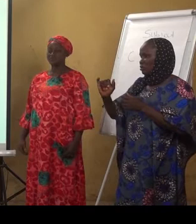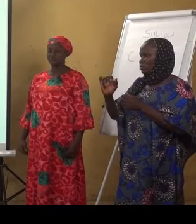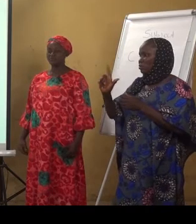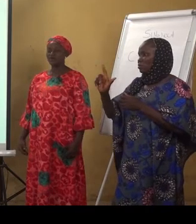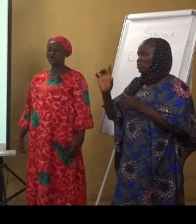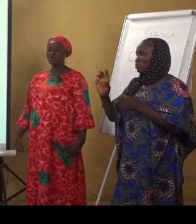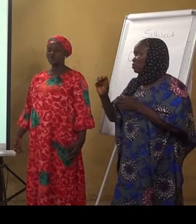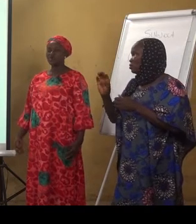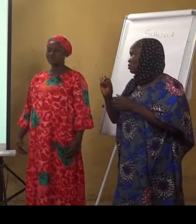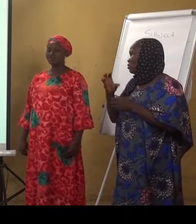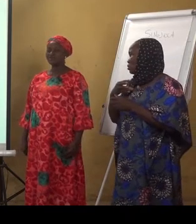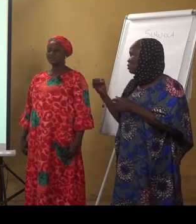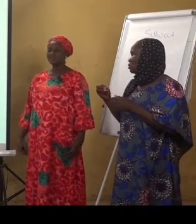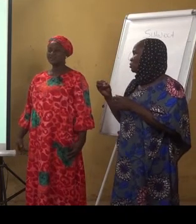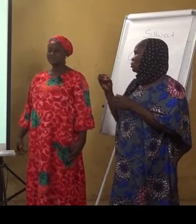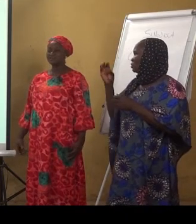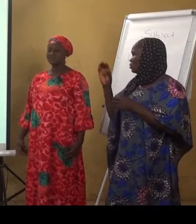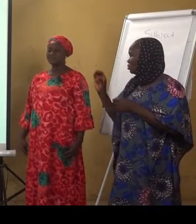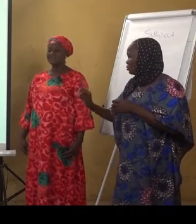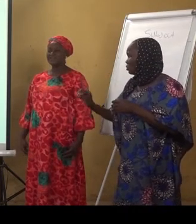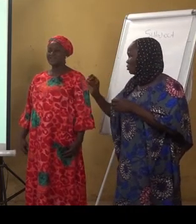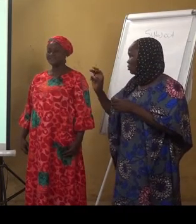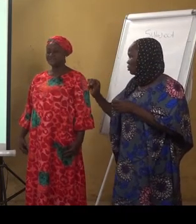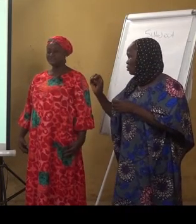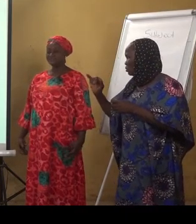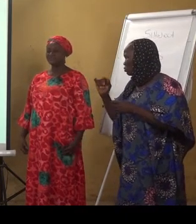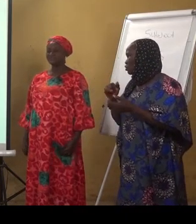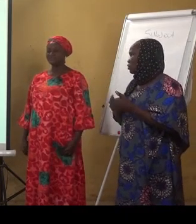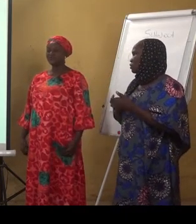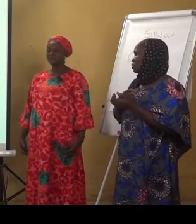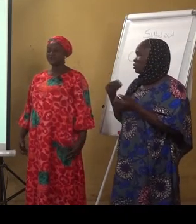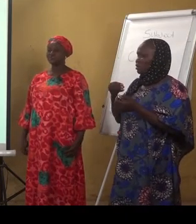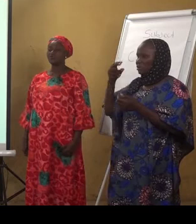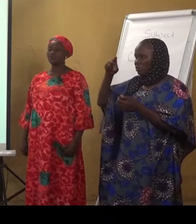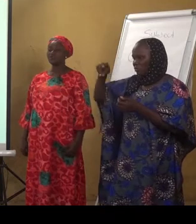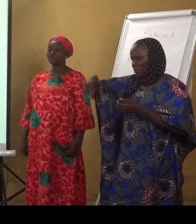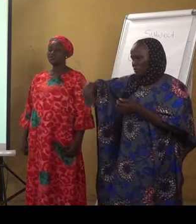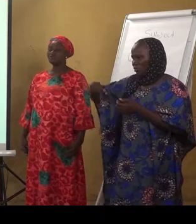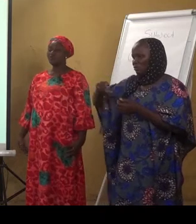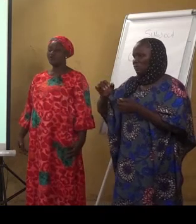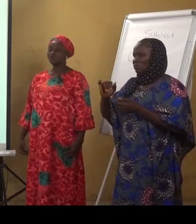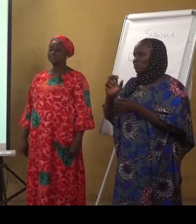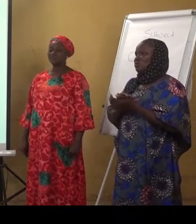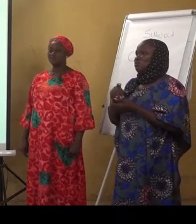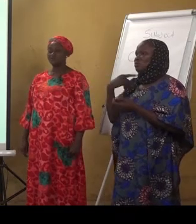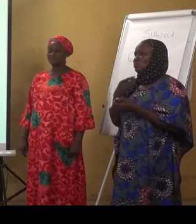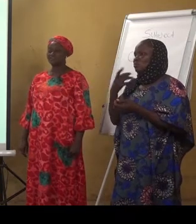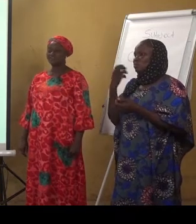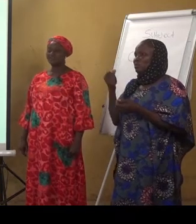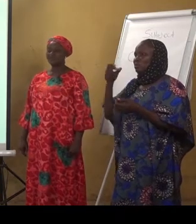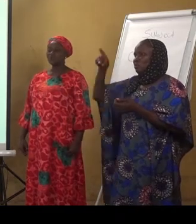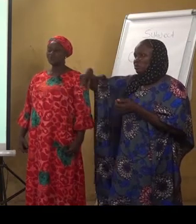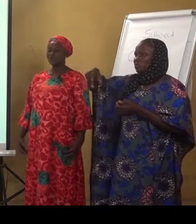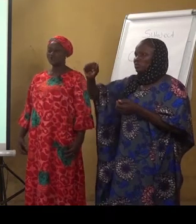three people, Paul, Onesimus, and Philemon. Who was Paul? Paul was a good